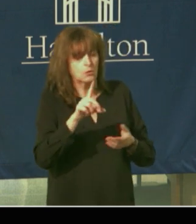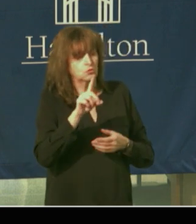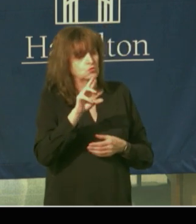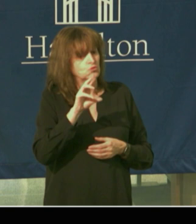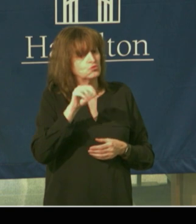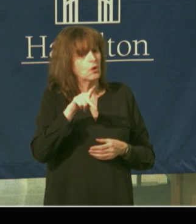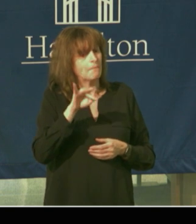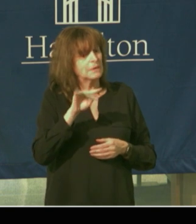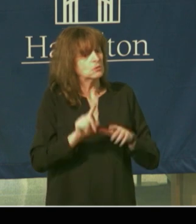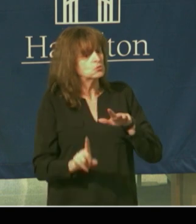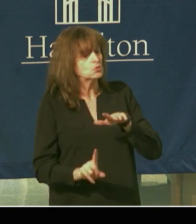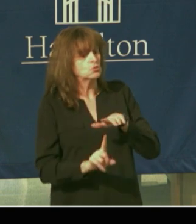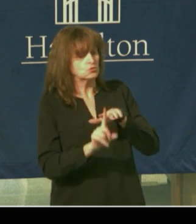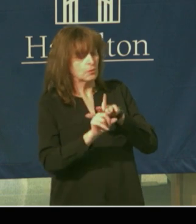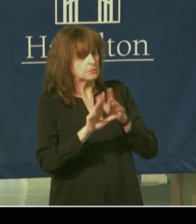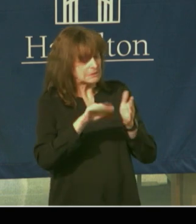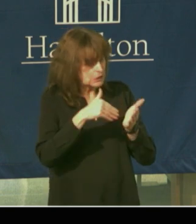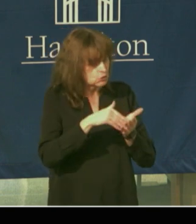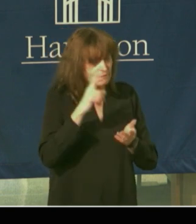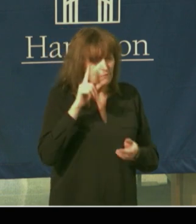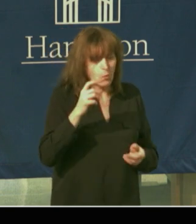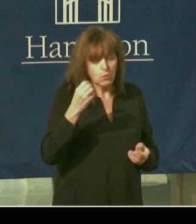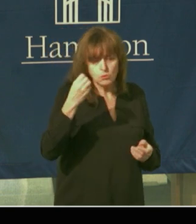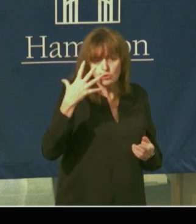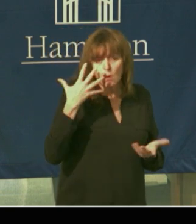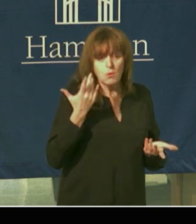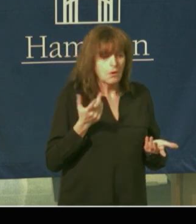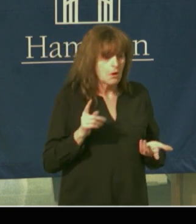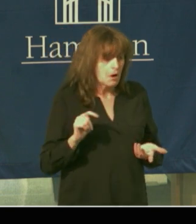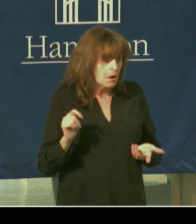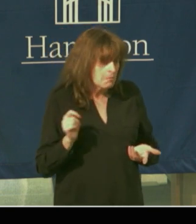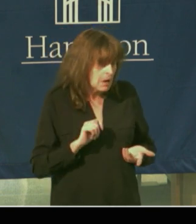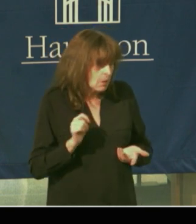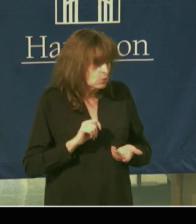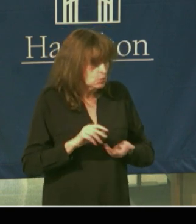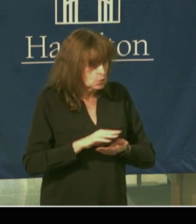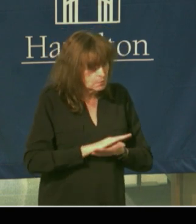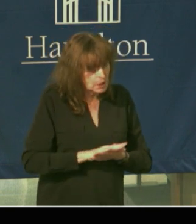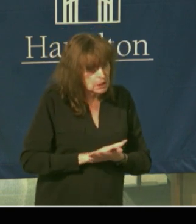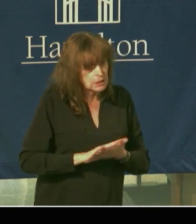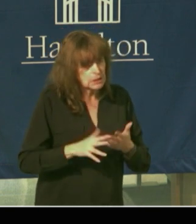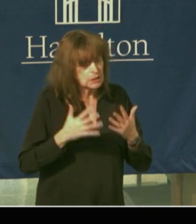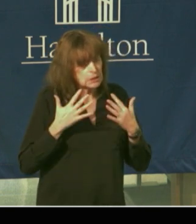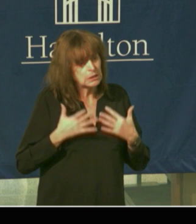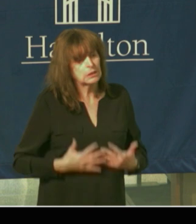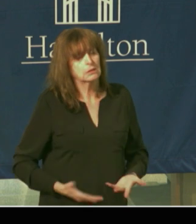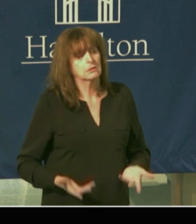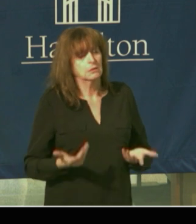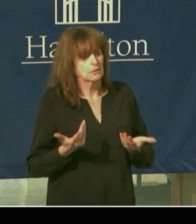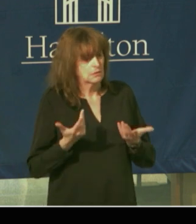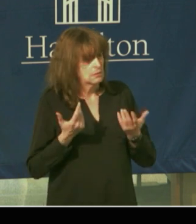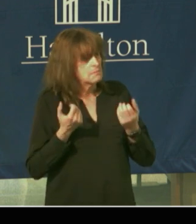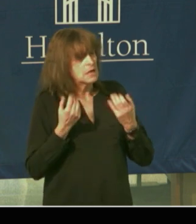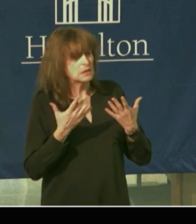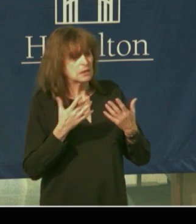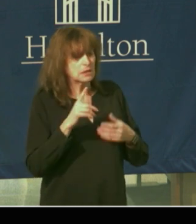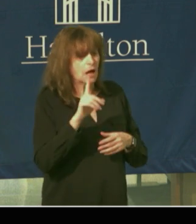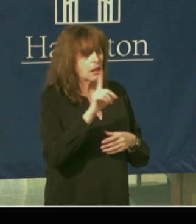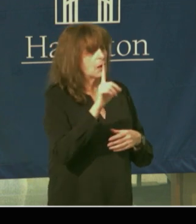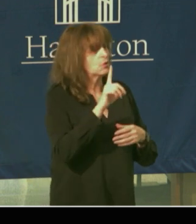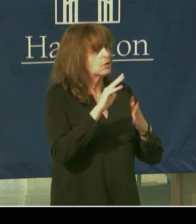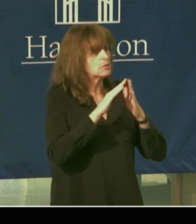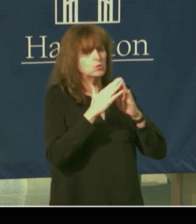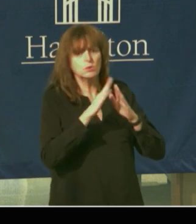washroom facilities, places to wash up. You think about all the things that are closed. These are typically the kinds of places that people that may experience homeless would